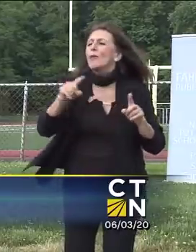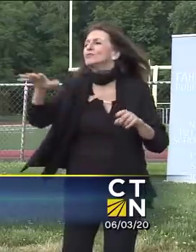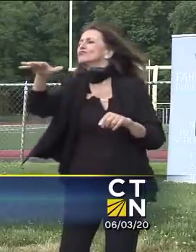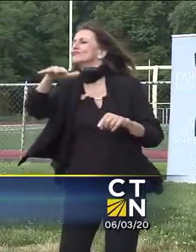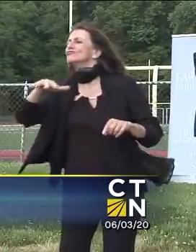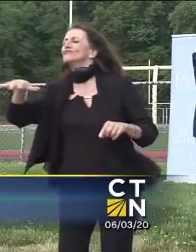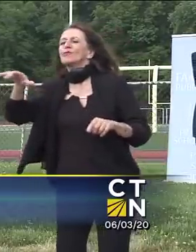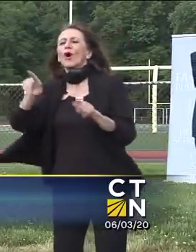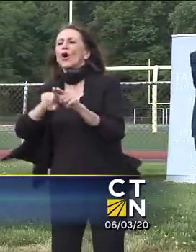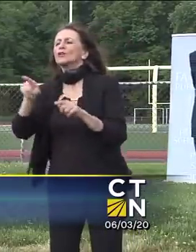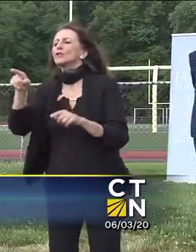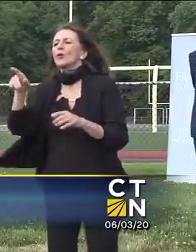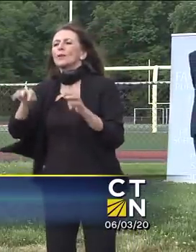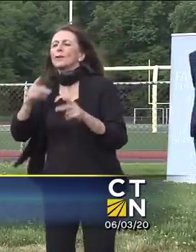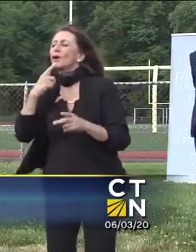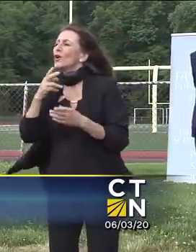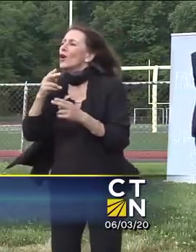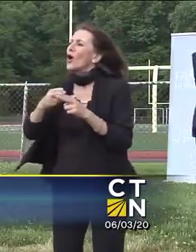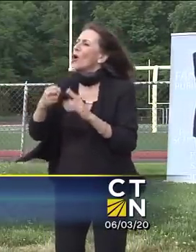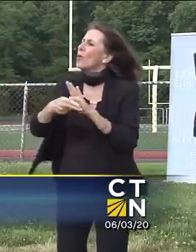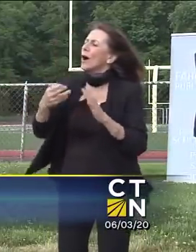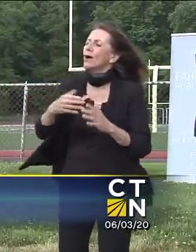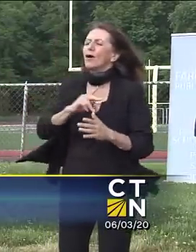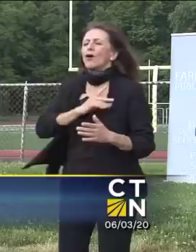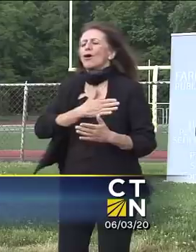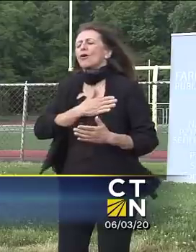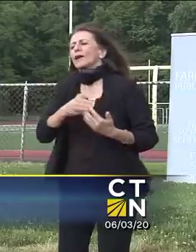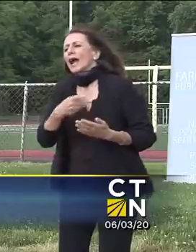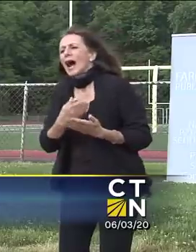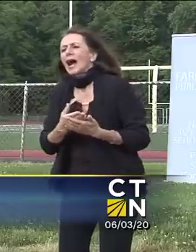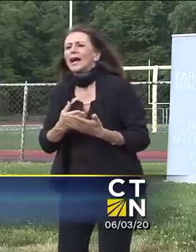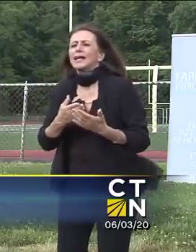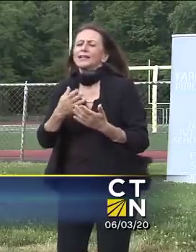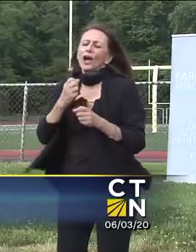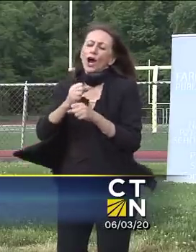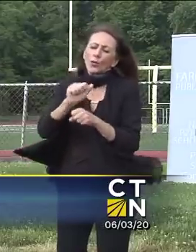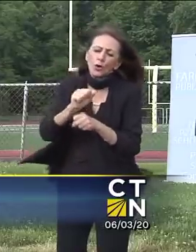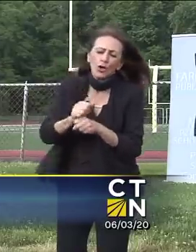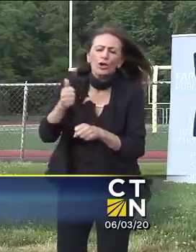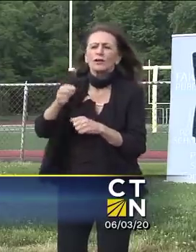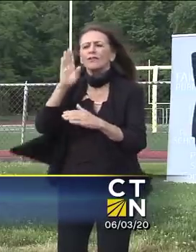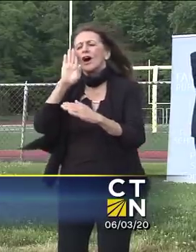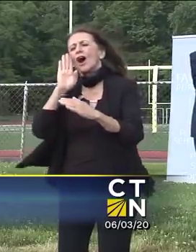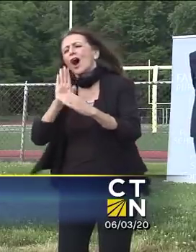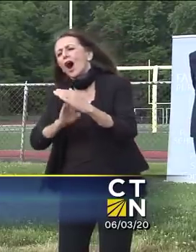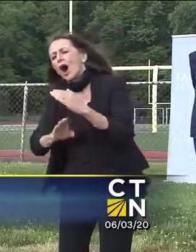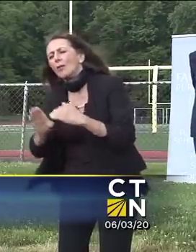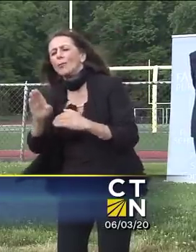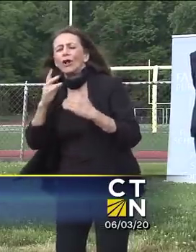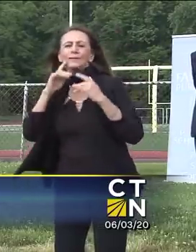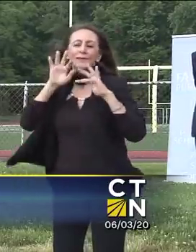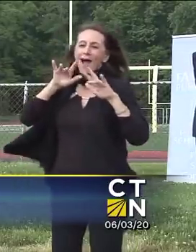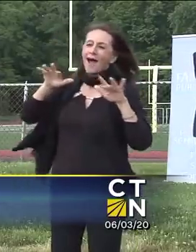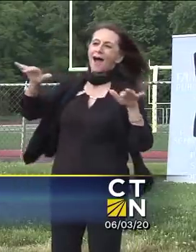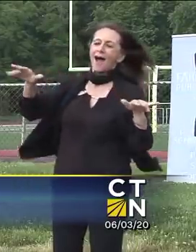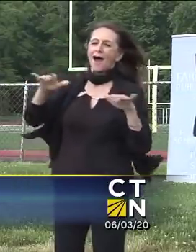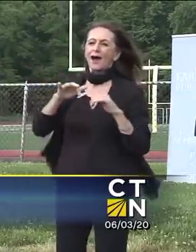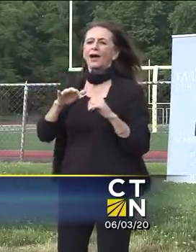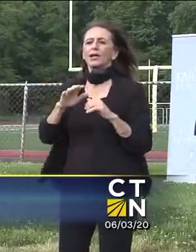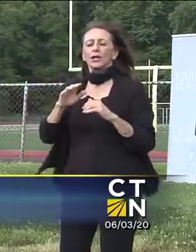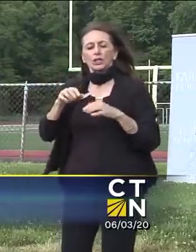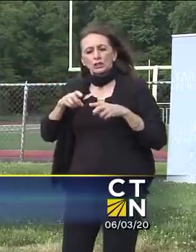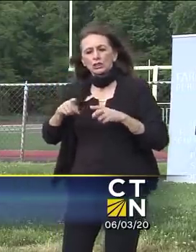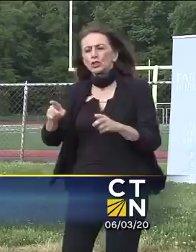community. She's described as kind, hardworking, charismatic, and humble. She leads a lot of our work during Social